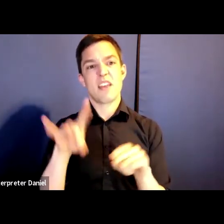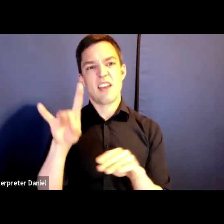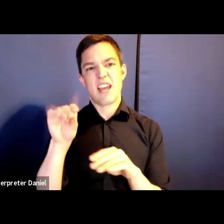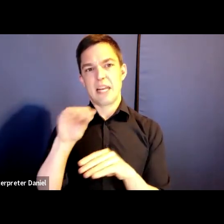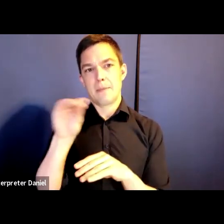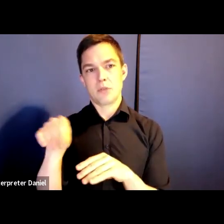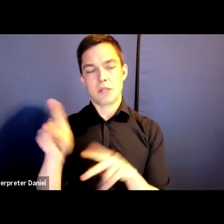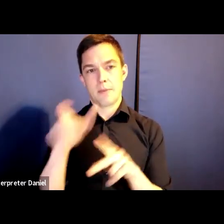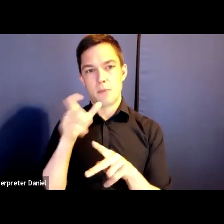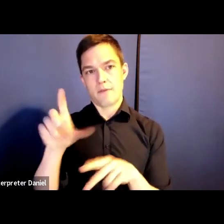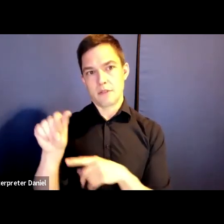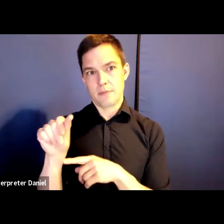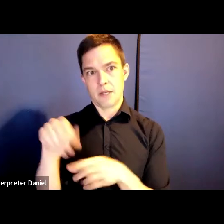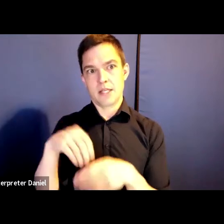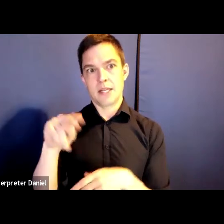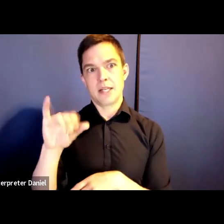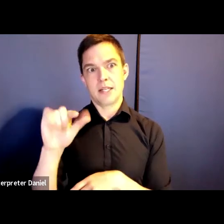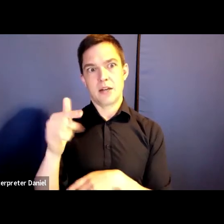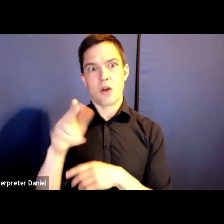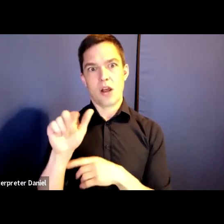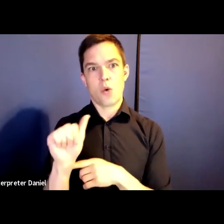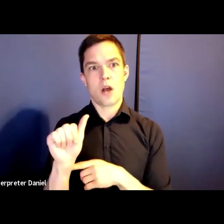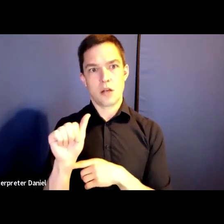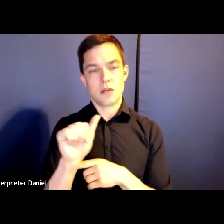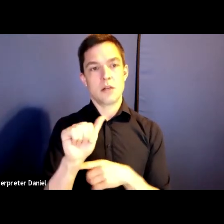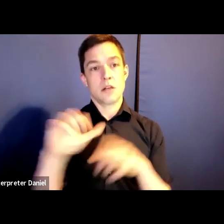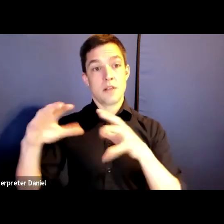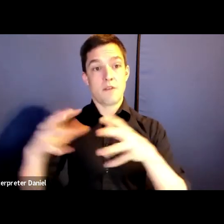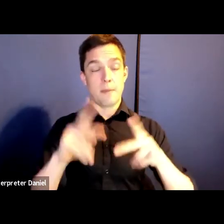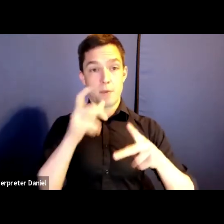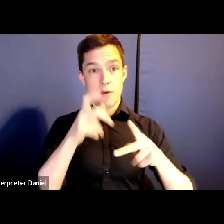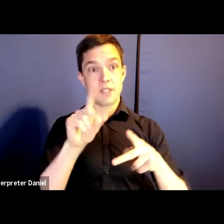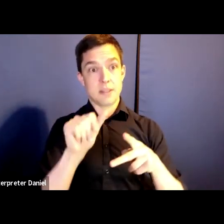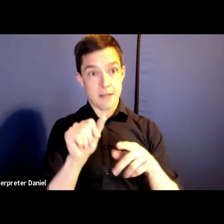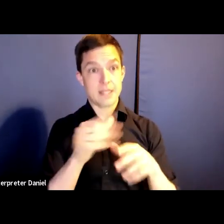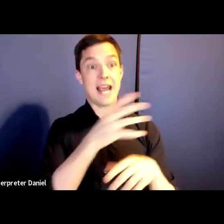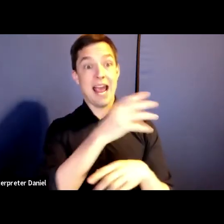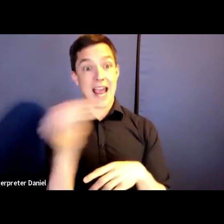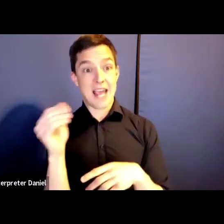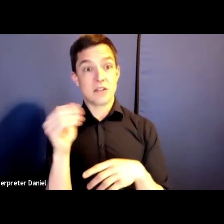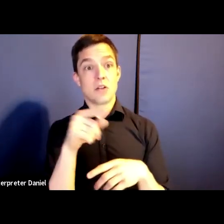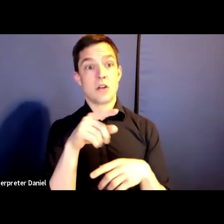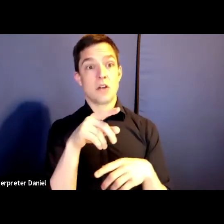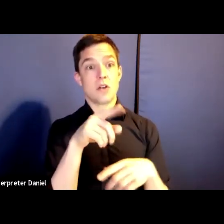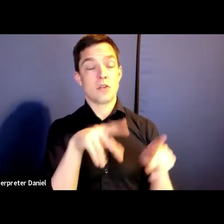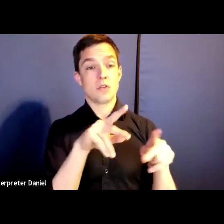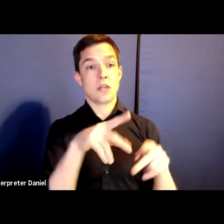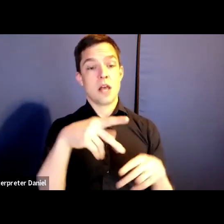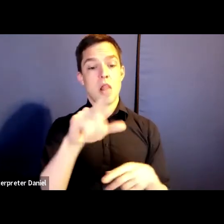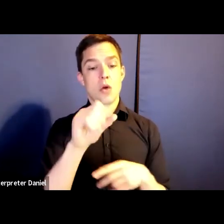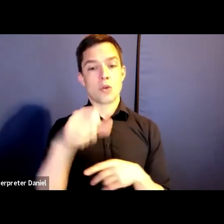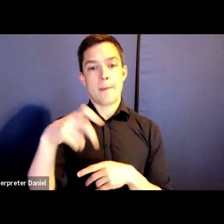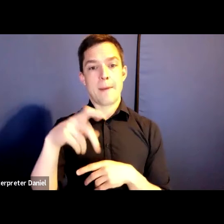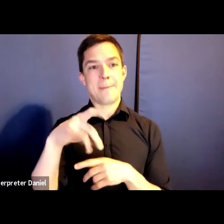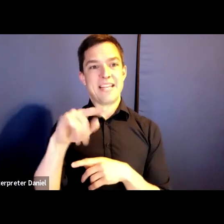of the people with disabilities in Nicaragua, the Federation of People with Disabilities, and Los Pipitos Foundation.